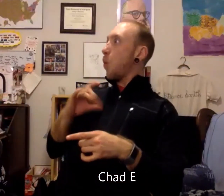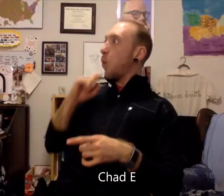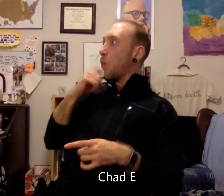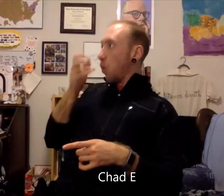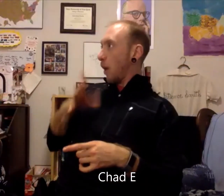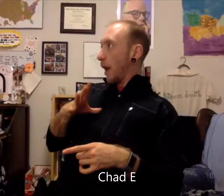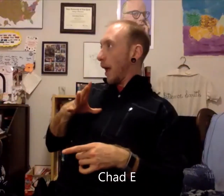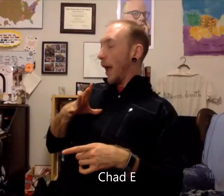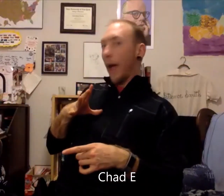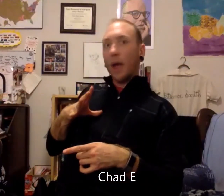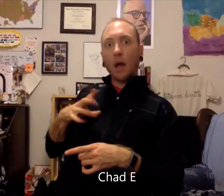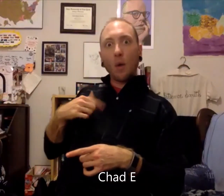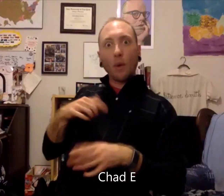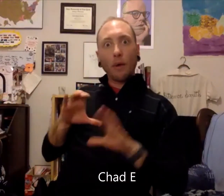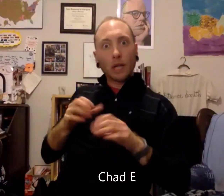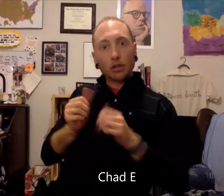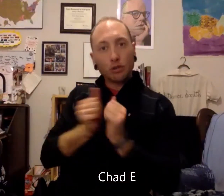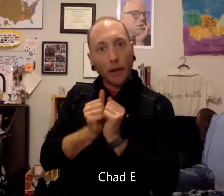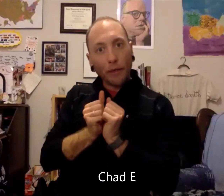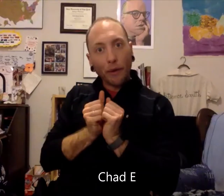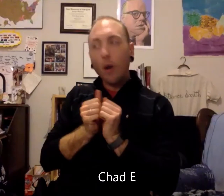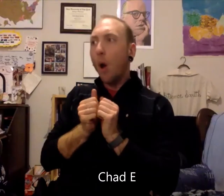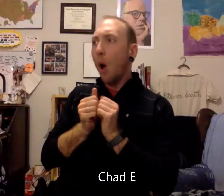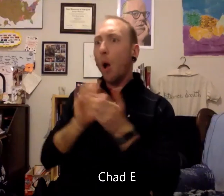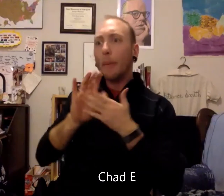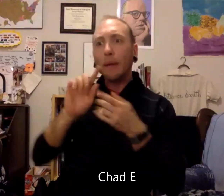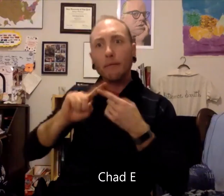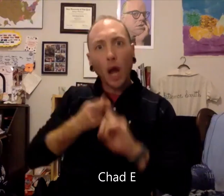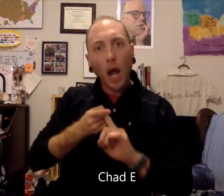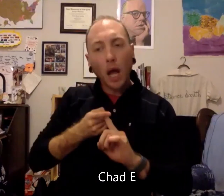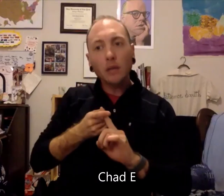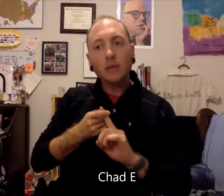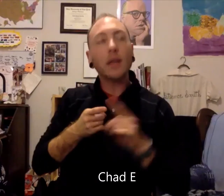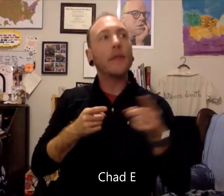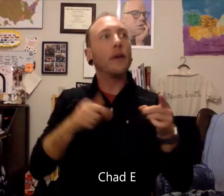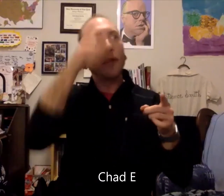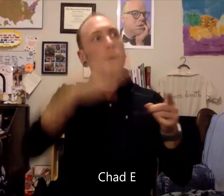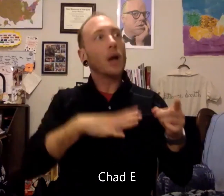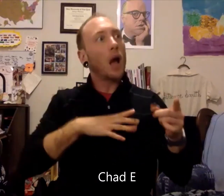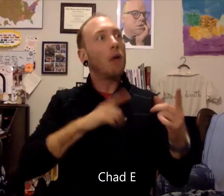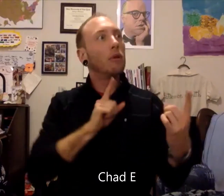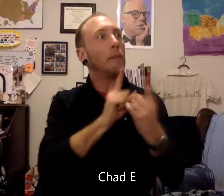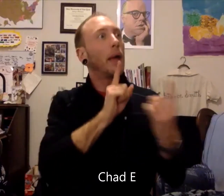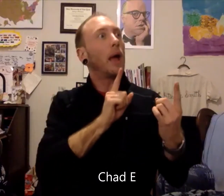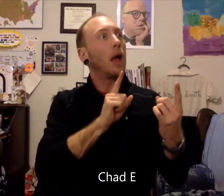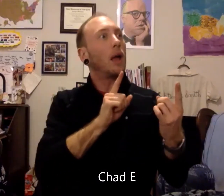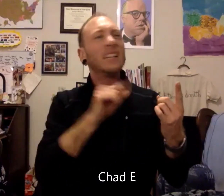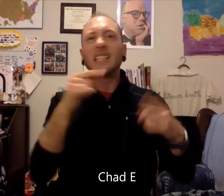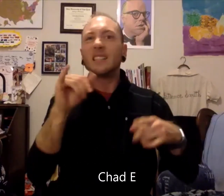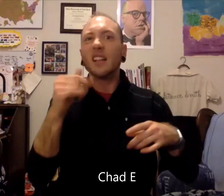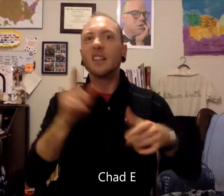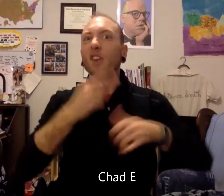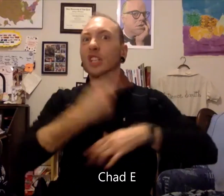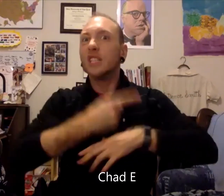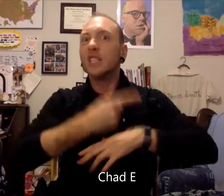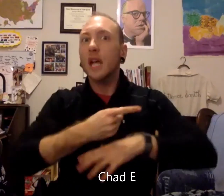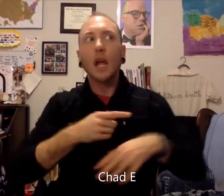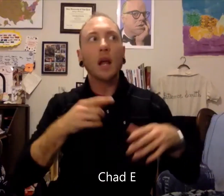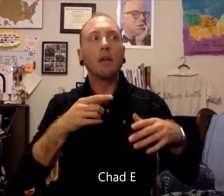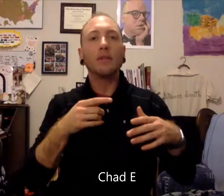up becoming friends. And there was another guy I met that day too. He was kind of, he was a year older. He